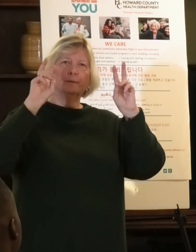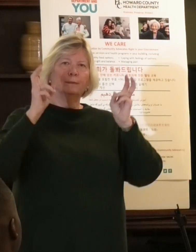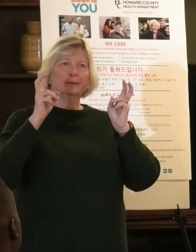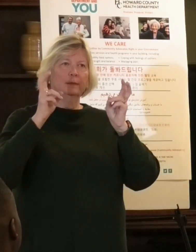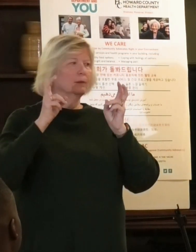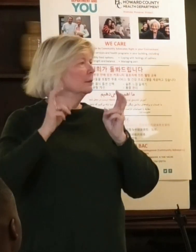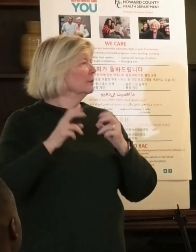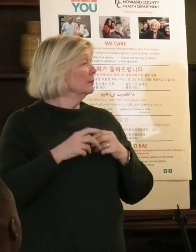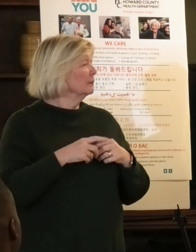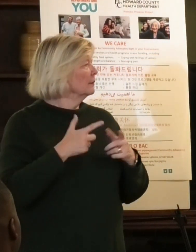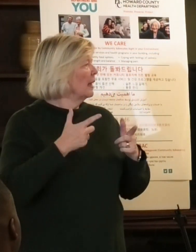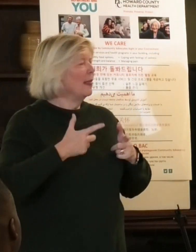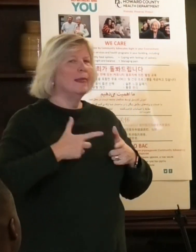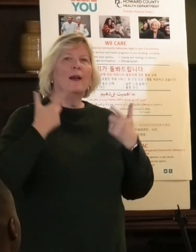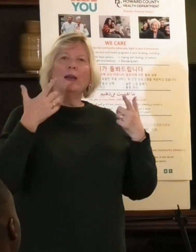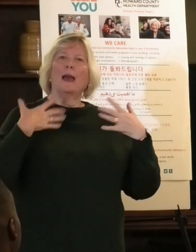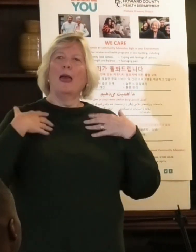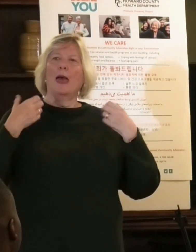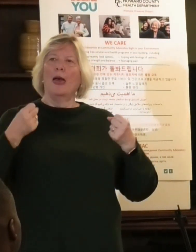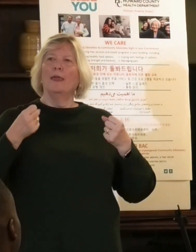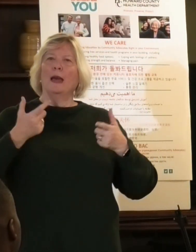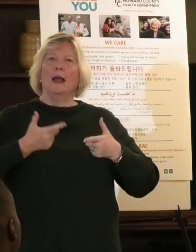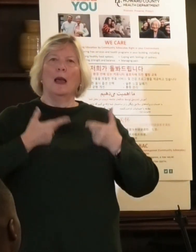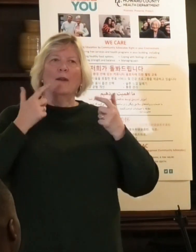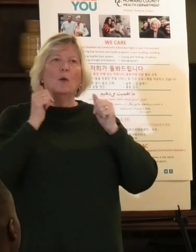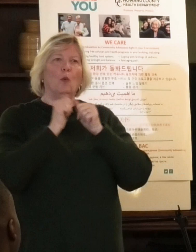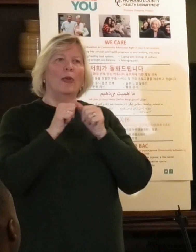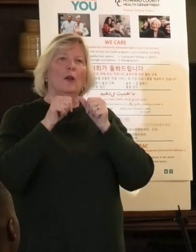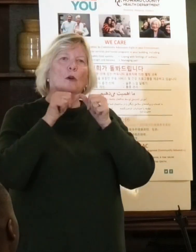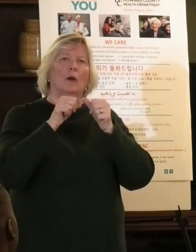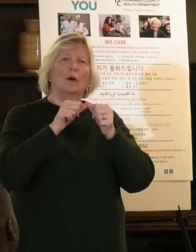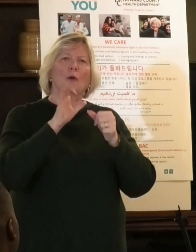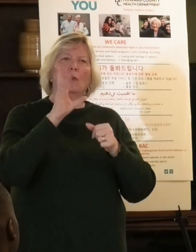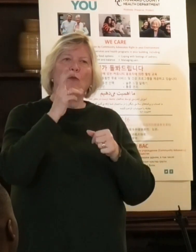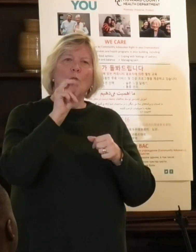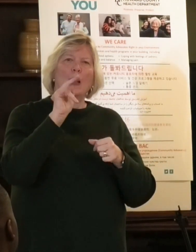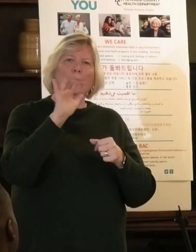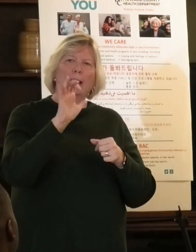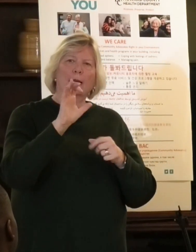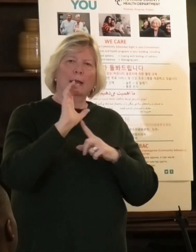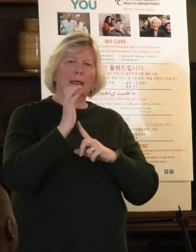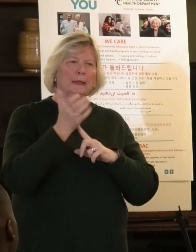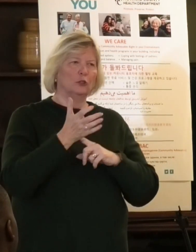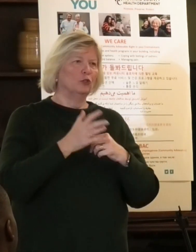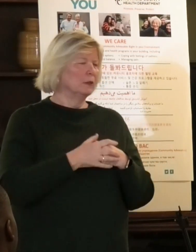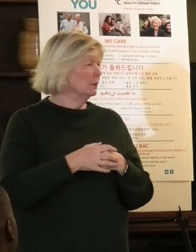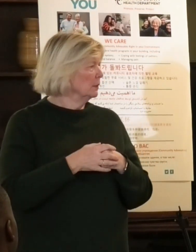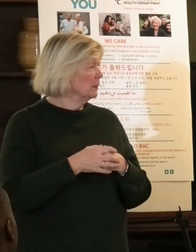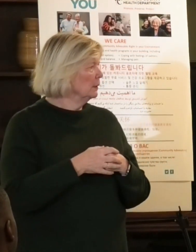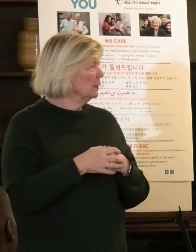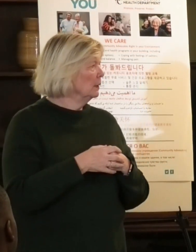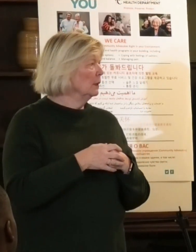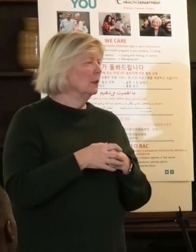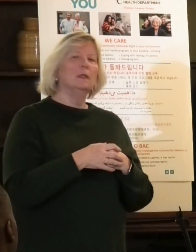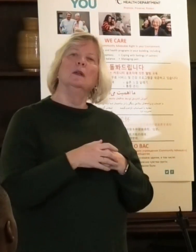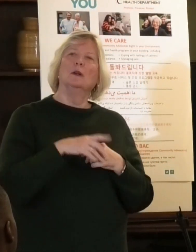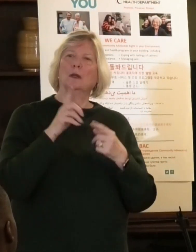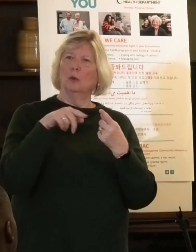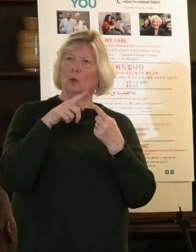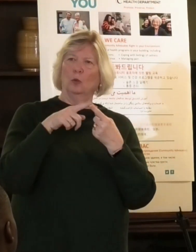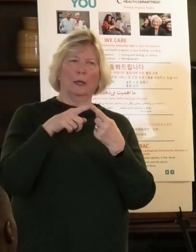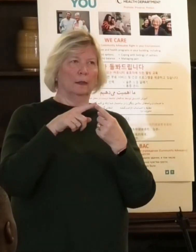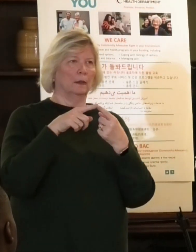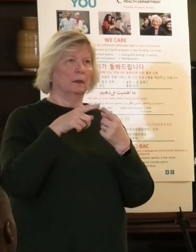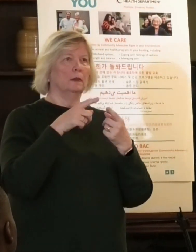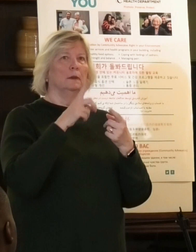entitled Living a Healthy Life with Chronic Conditions. Now, when you get a